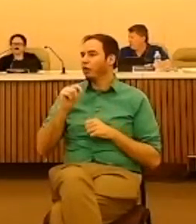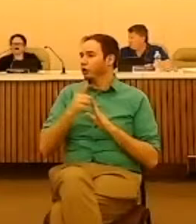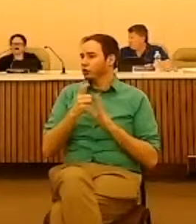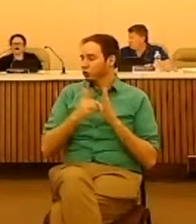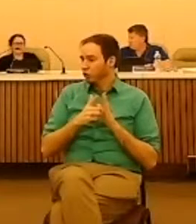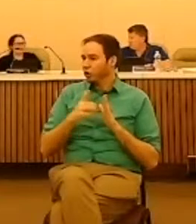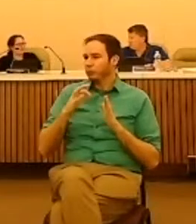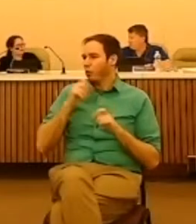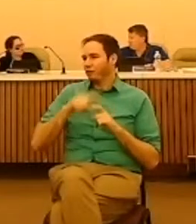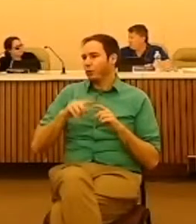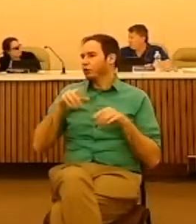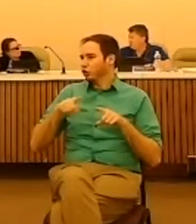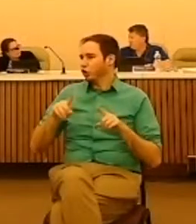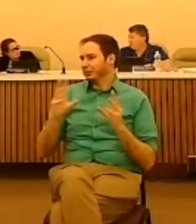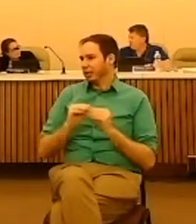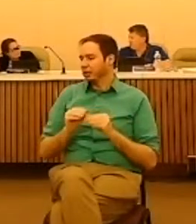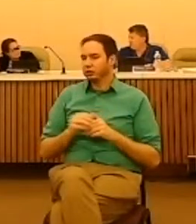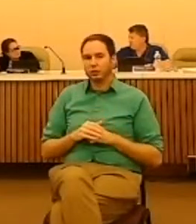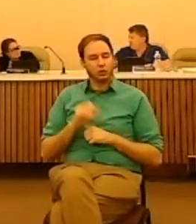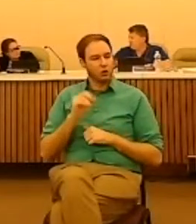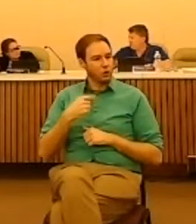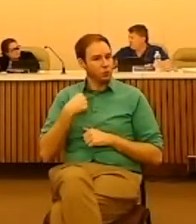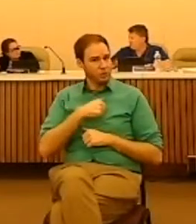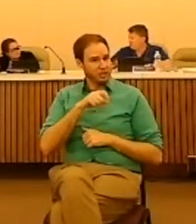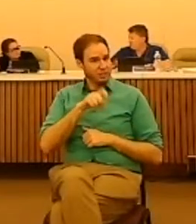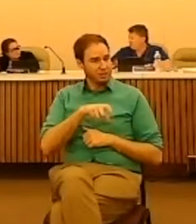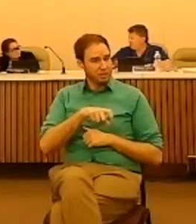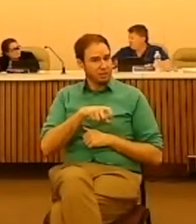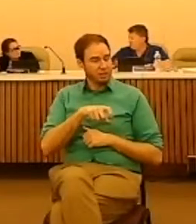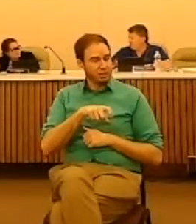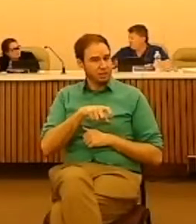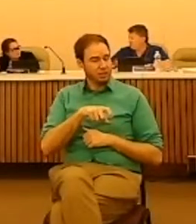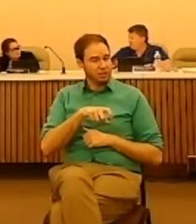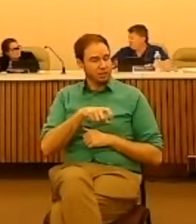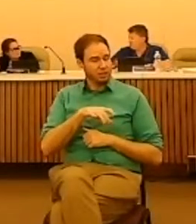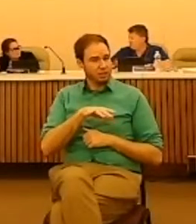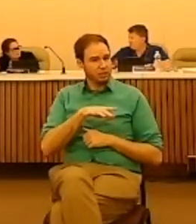need to be in session. Okay, so do we need to